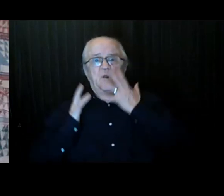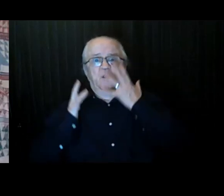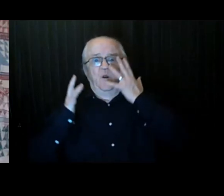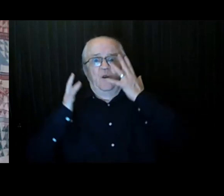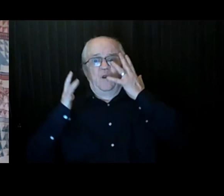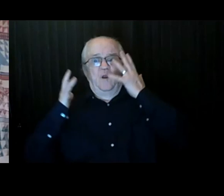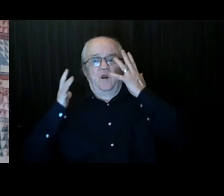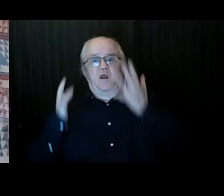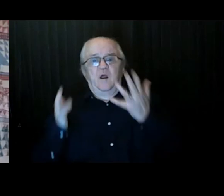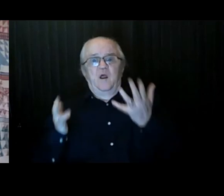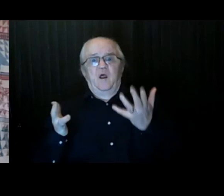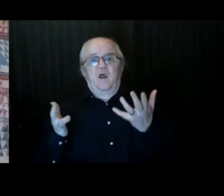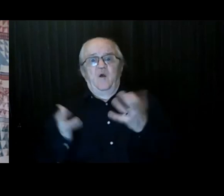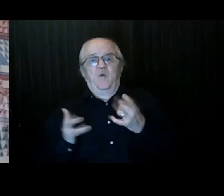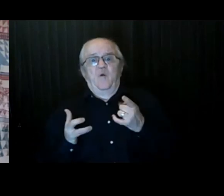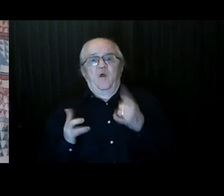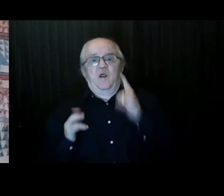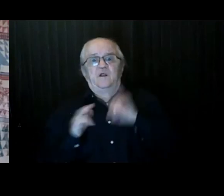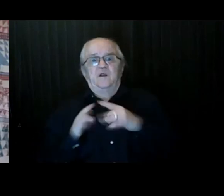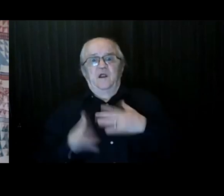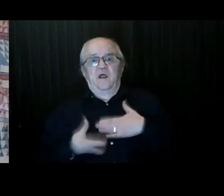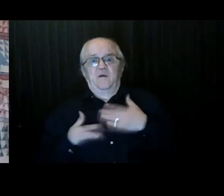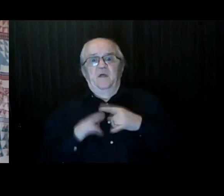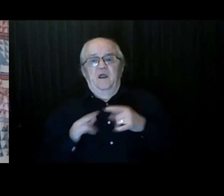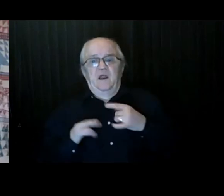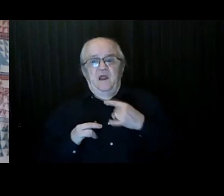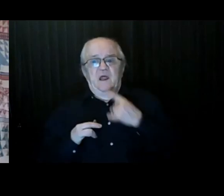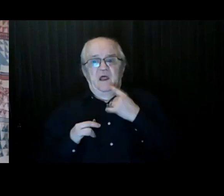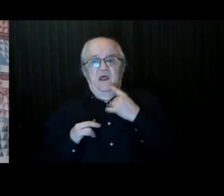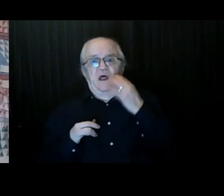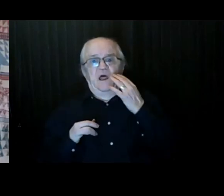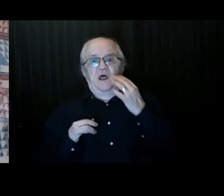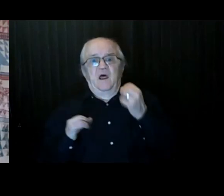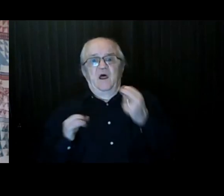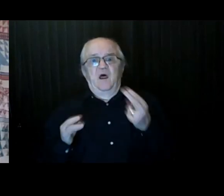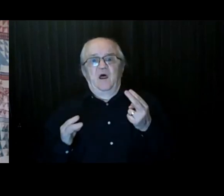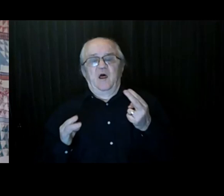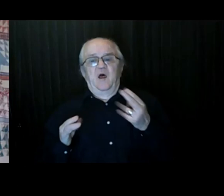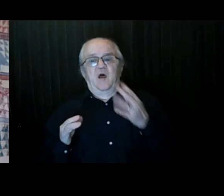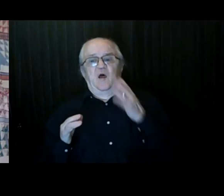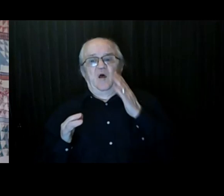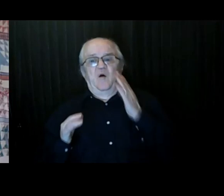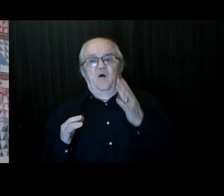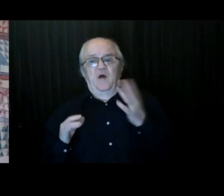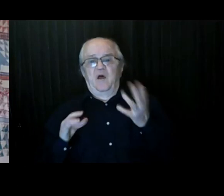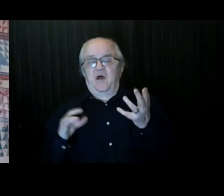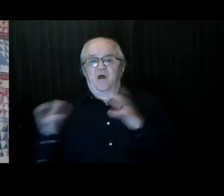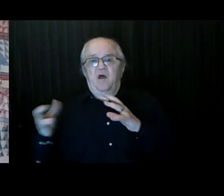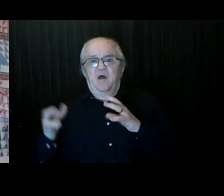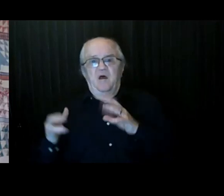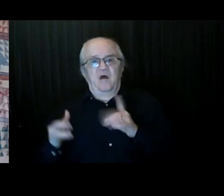I wanted to make my sister happy, but I was thinking, oh, this is not going to go well. when I hear